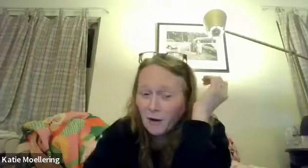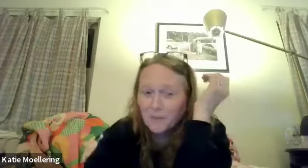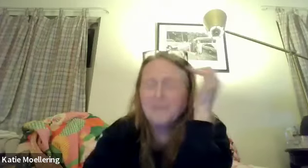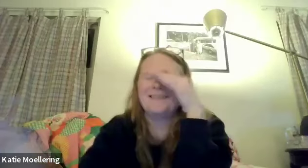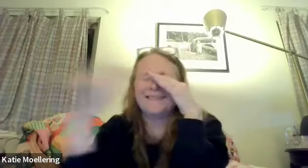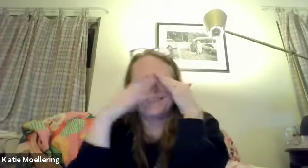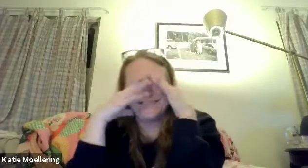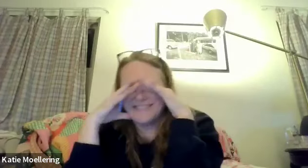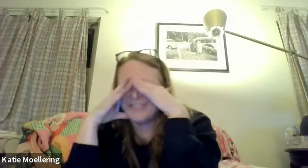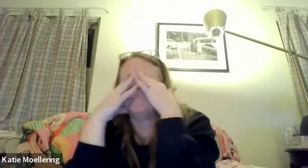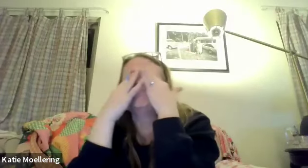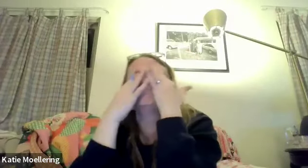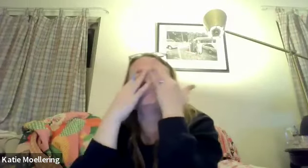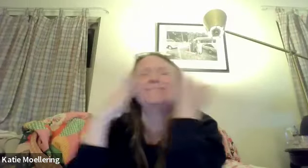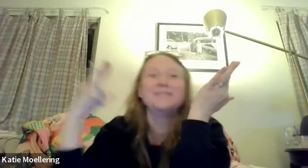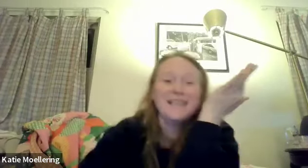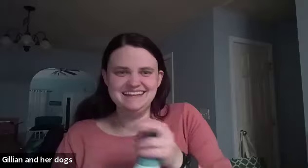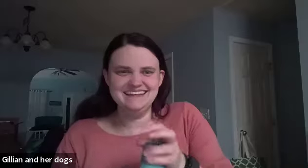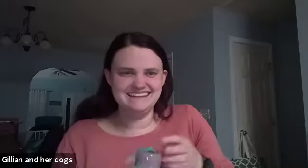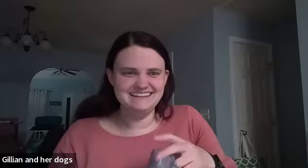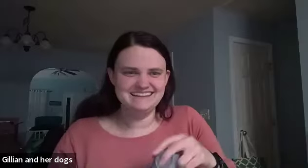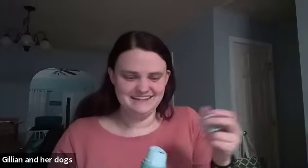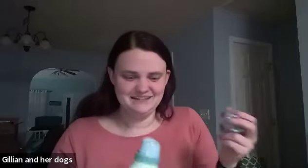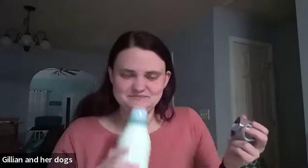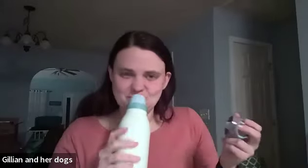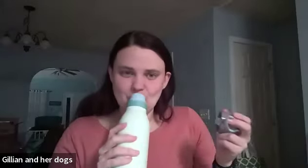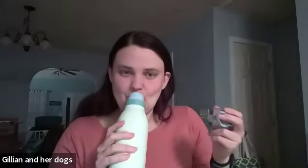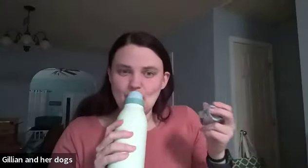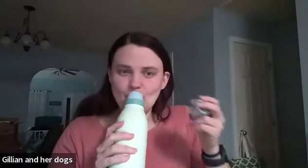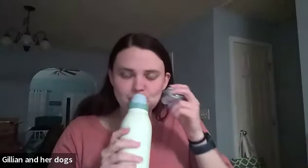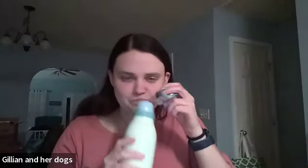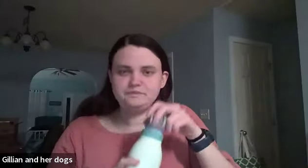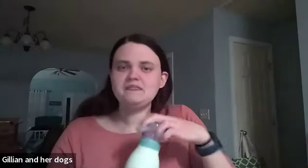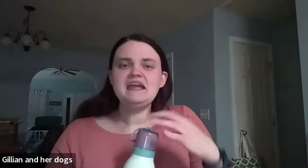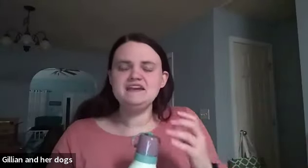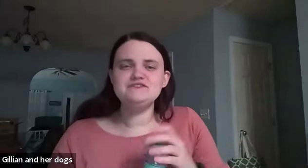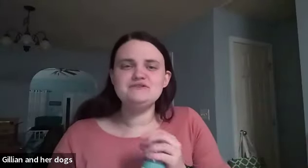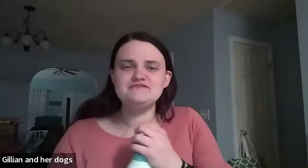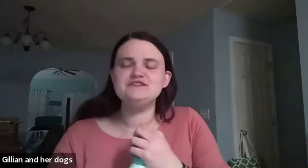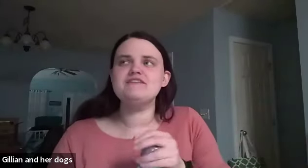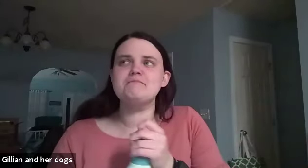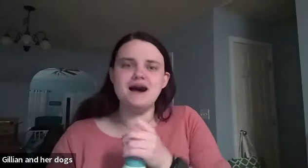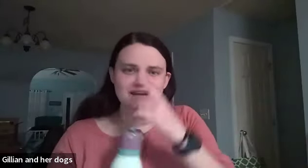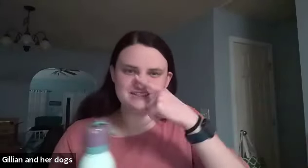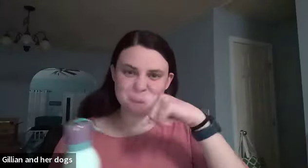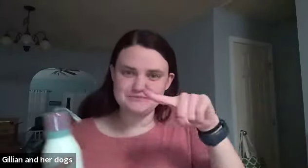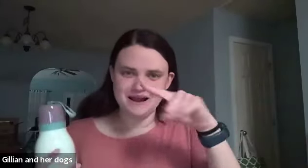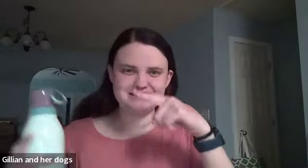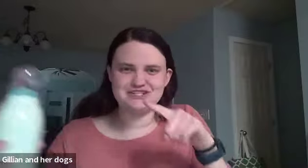about. out. That's going to take some practice. if mine, do you mind is